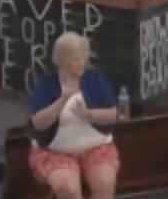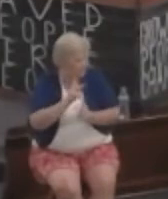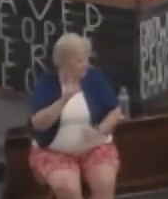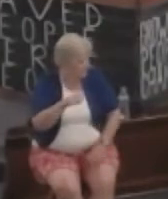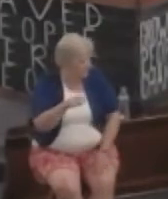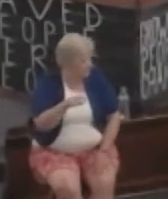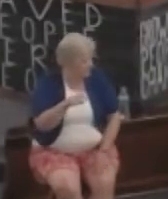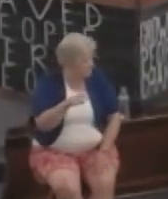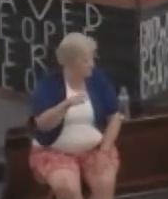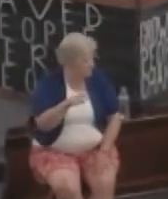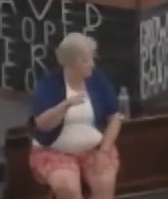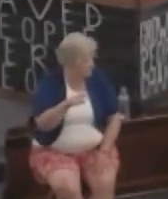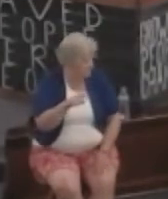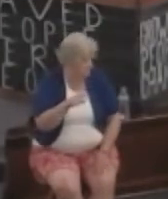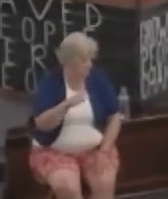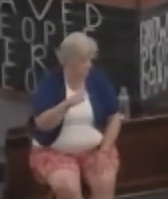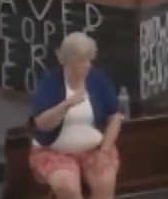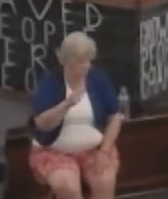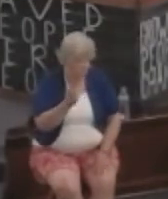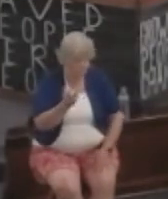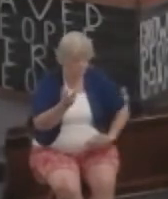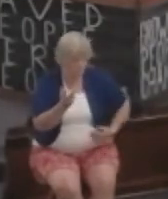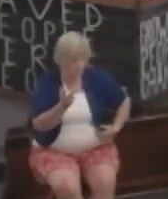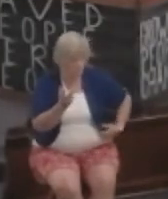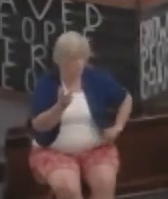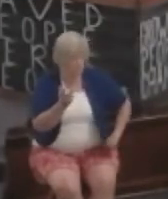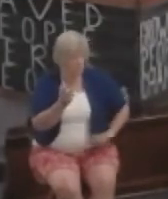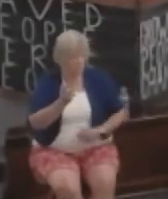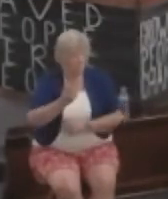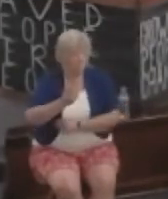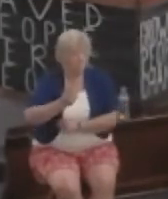just like other Christians.